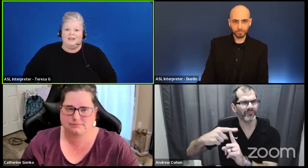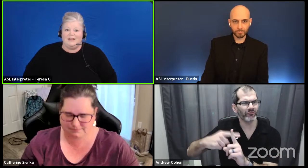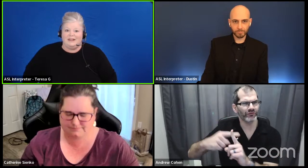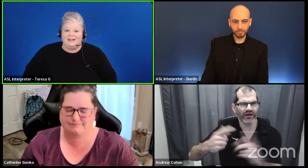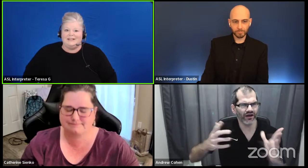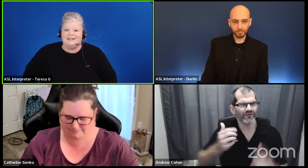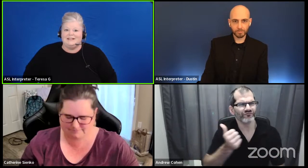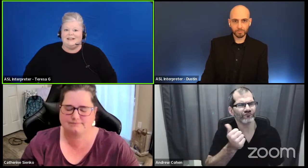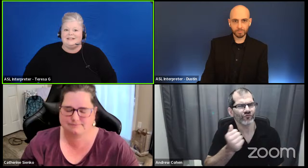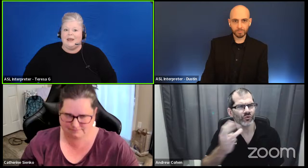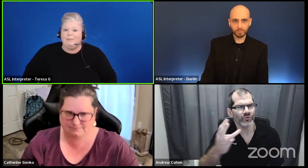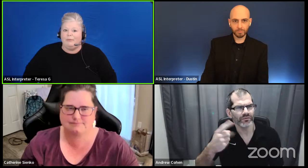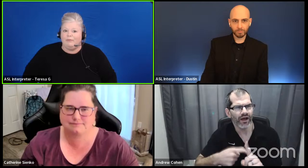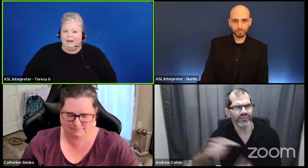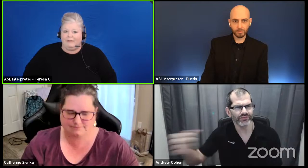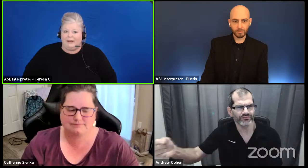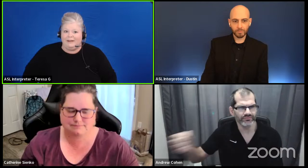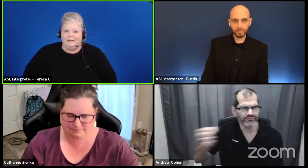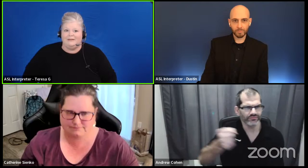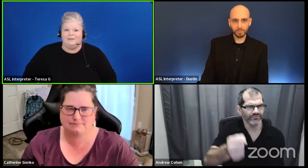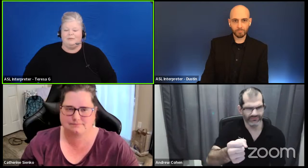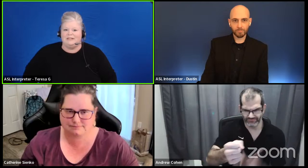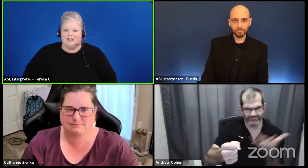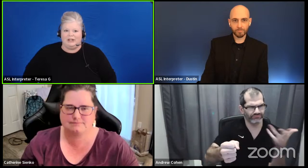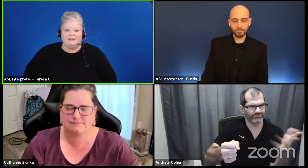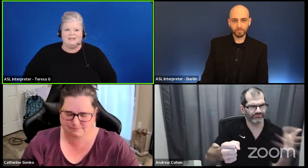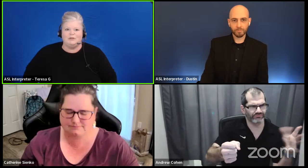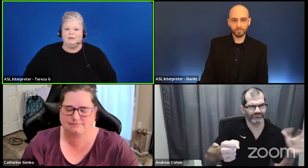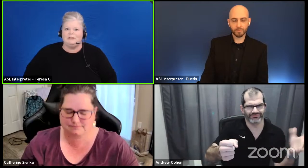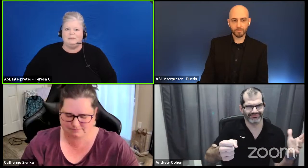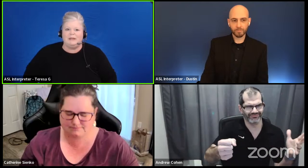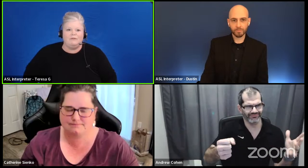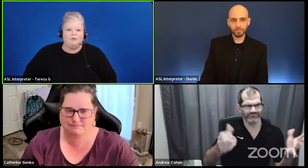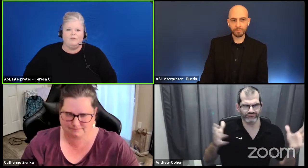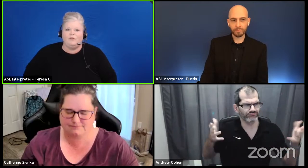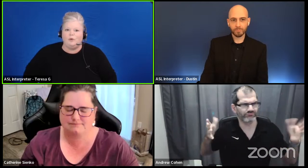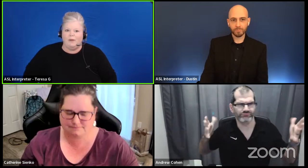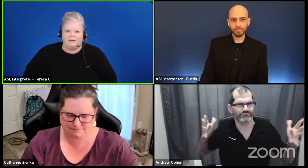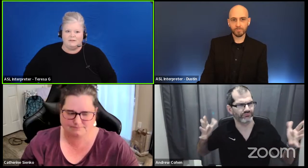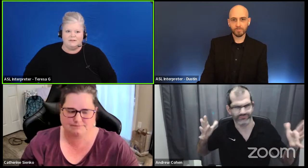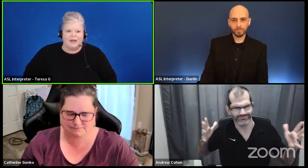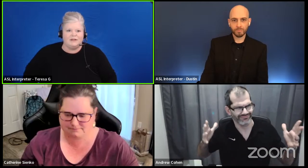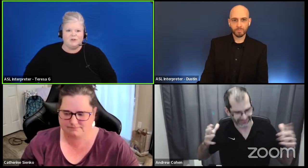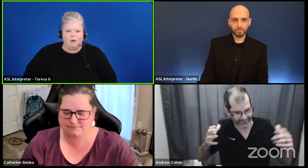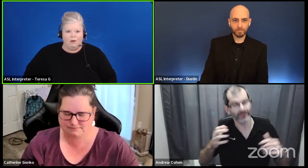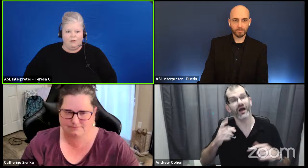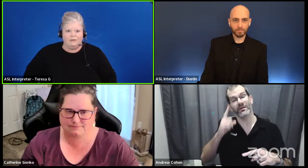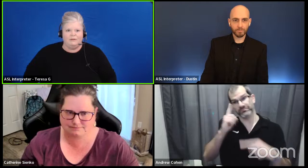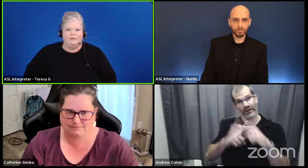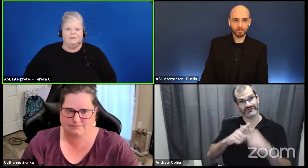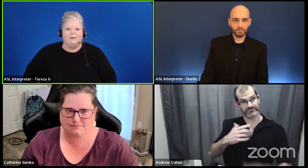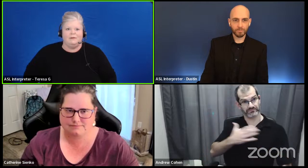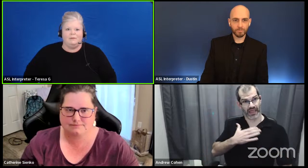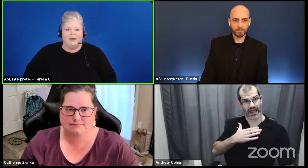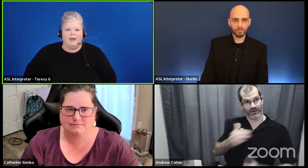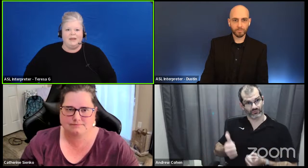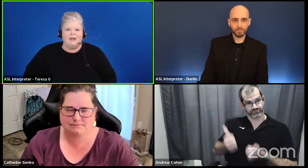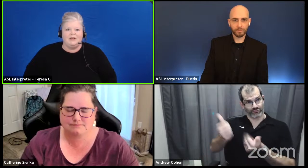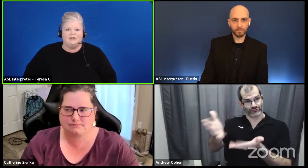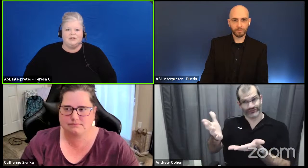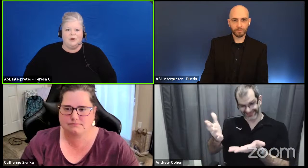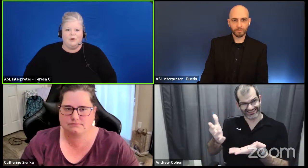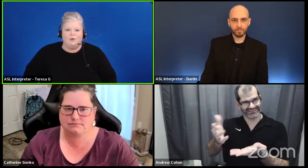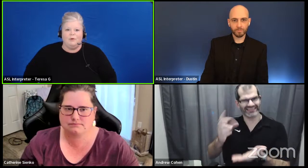So this is a temporary position. This is going to be for a few months. That is all.